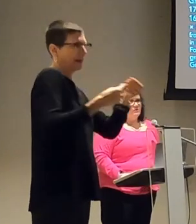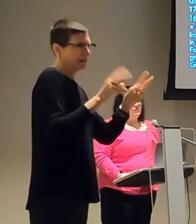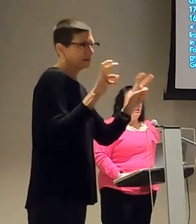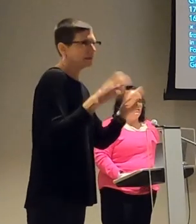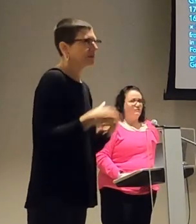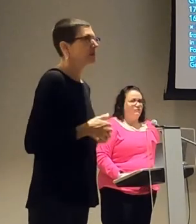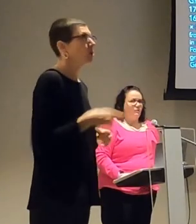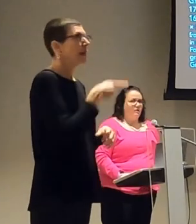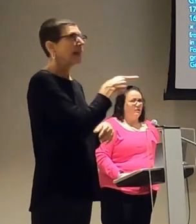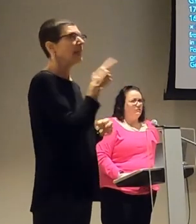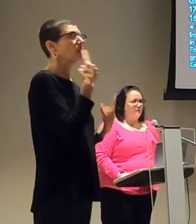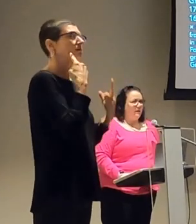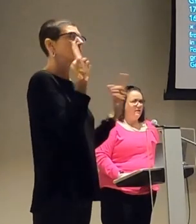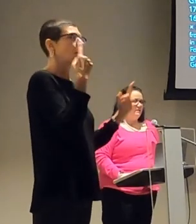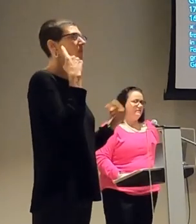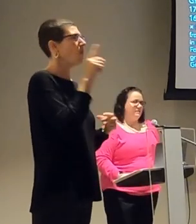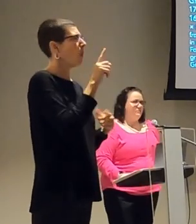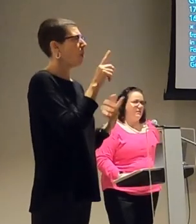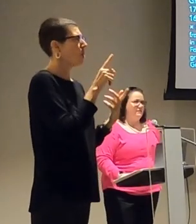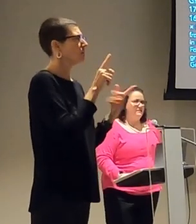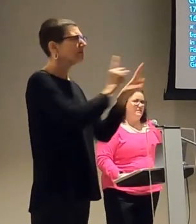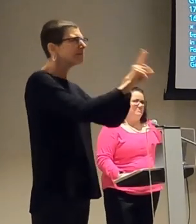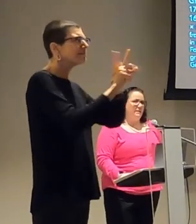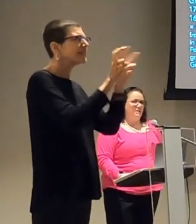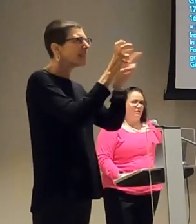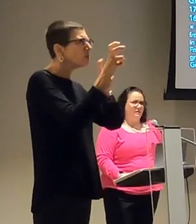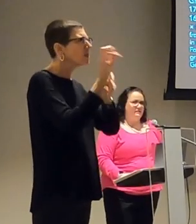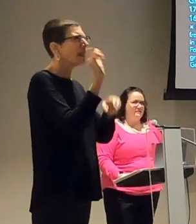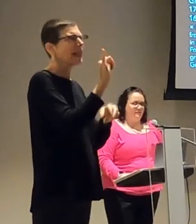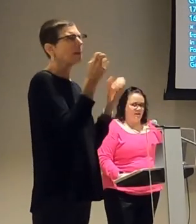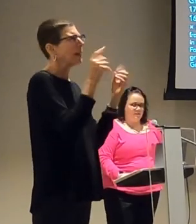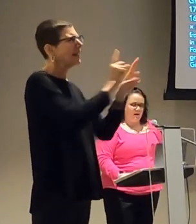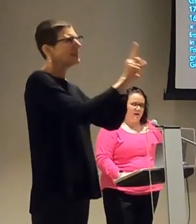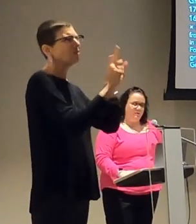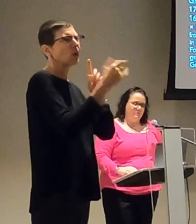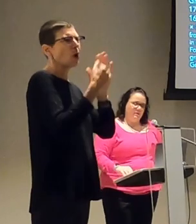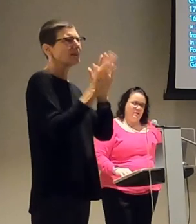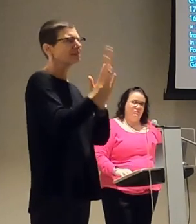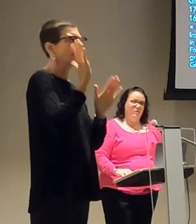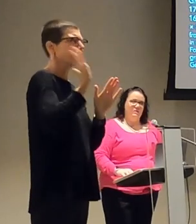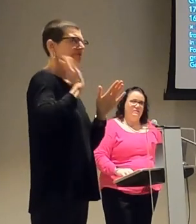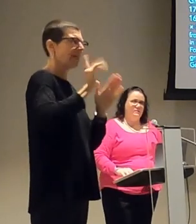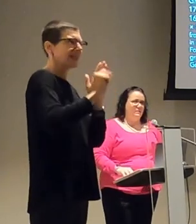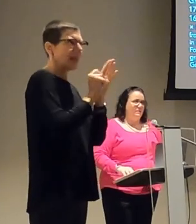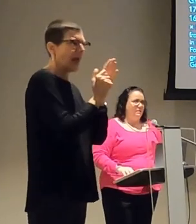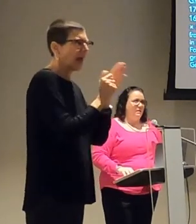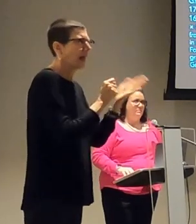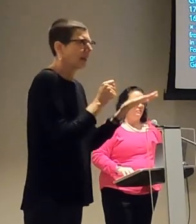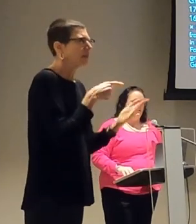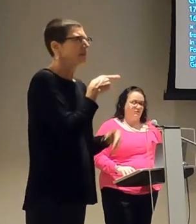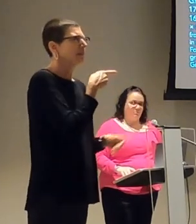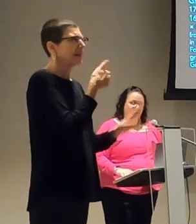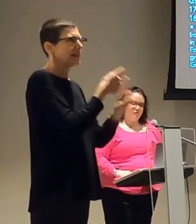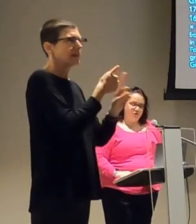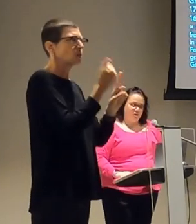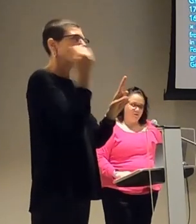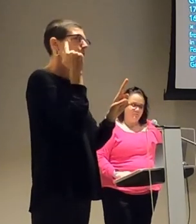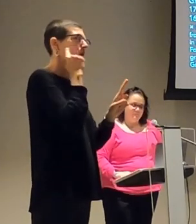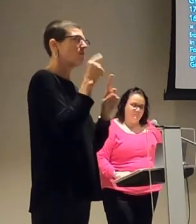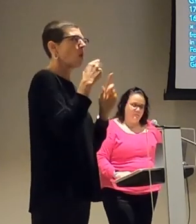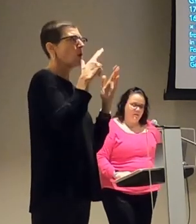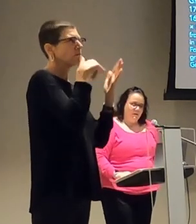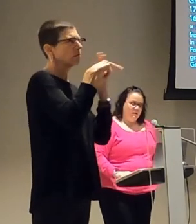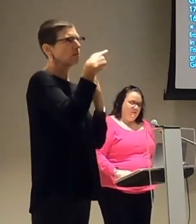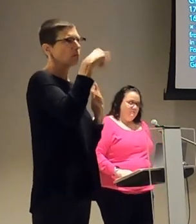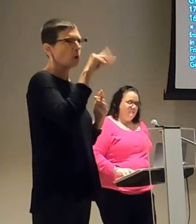And he was known for a variety of subjects, like many artists at that time. He was known for portraiture,